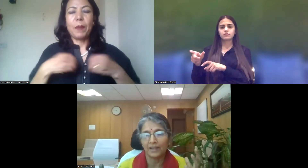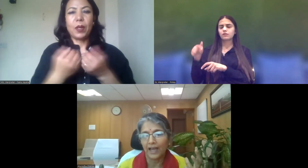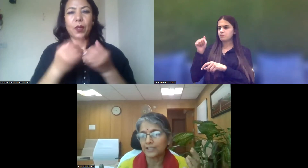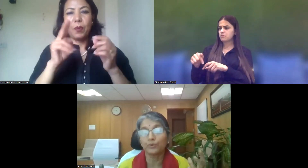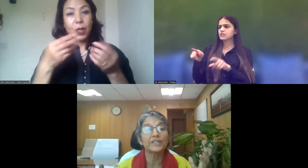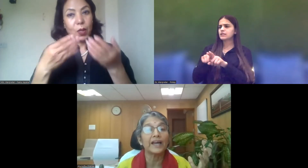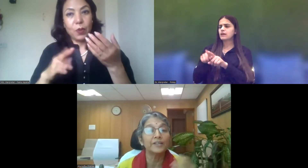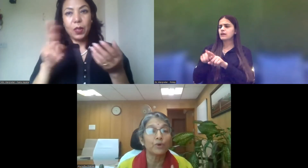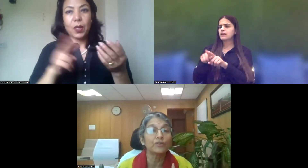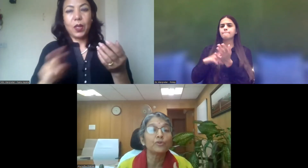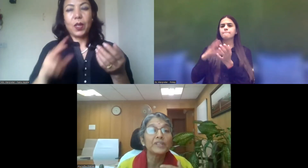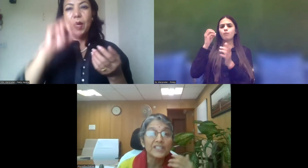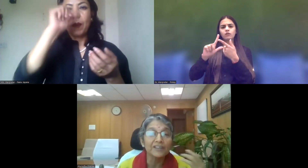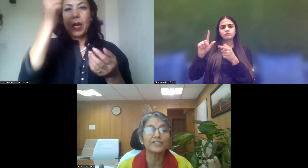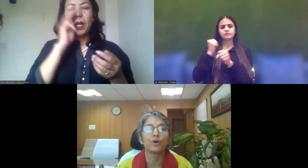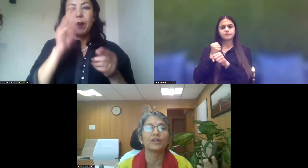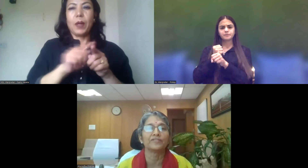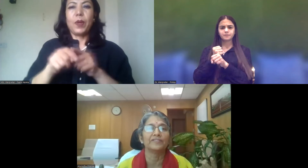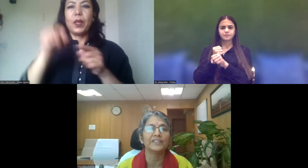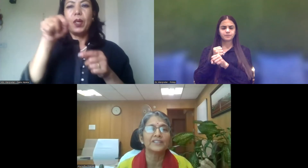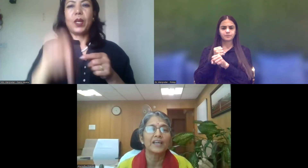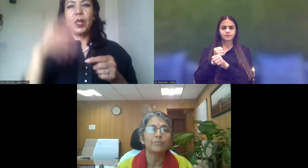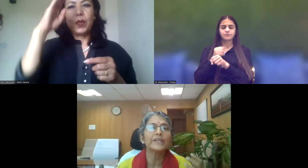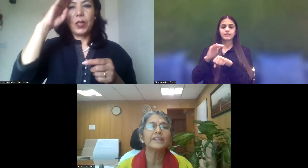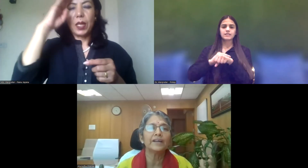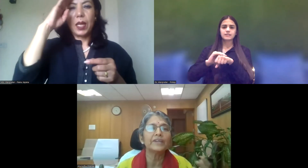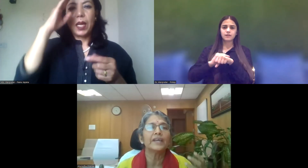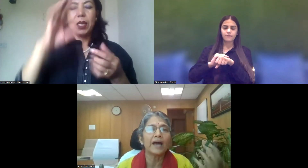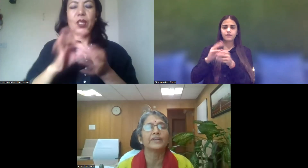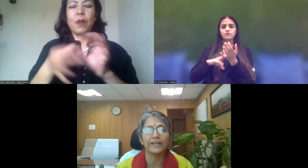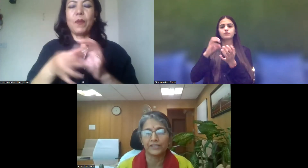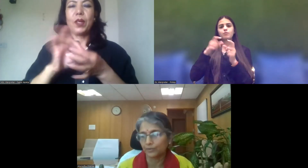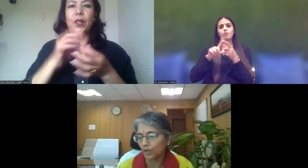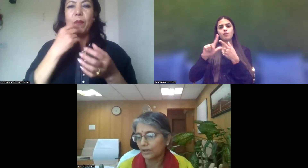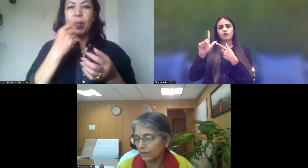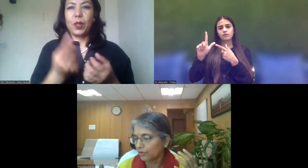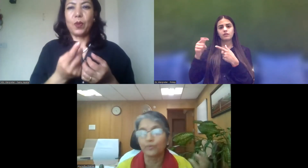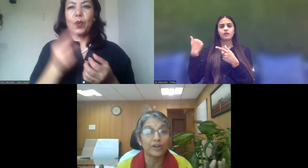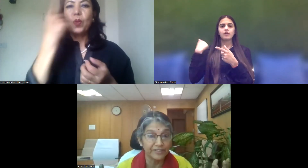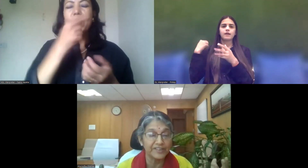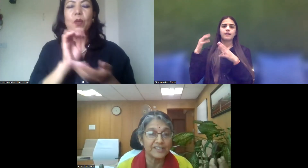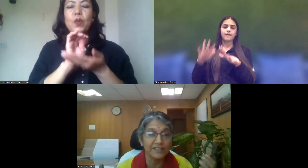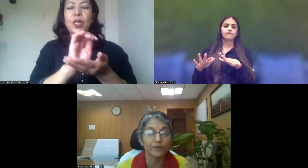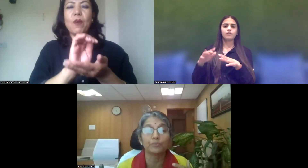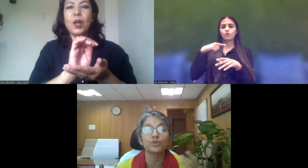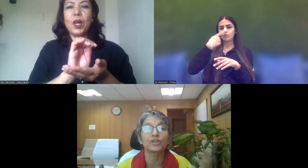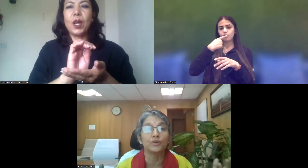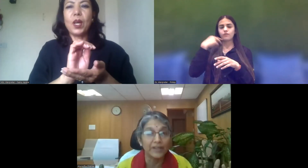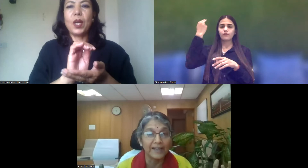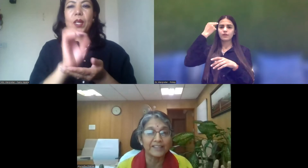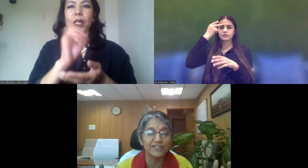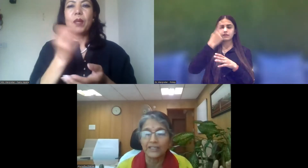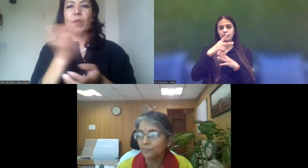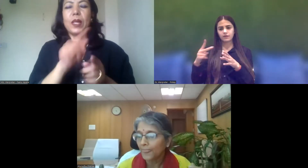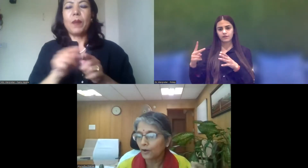governance. I suppose the ideal model would be the service model of governance. But in India, we have the guardianship model for whatever reasons, for the